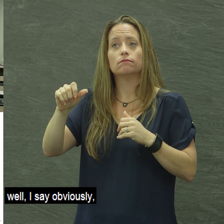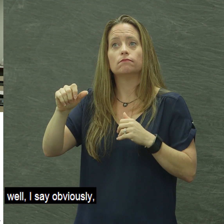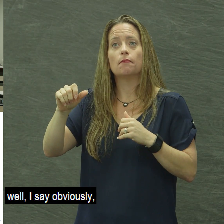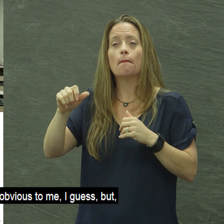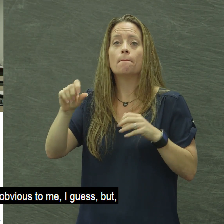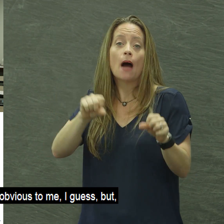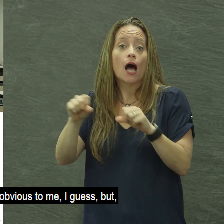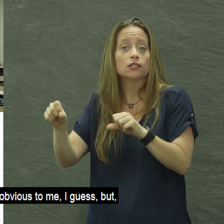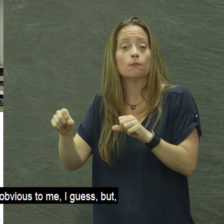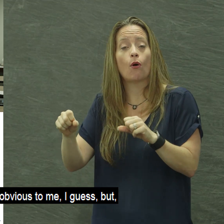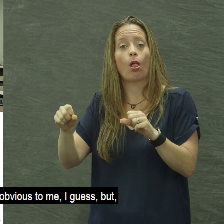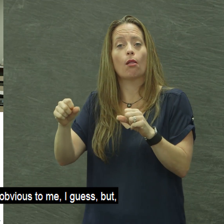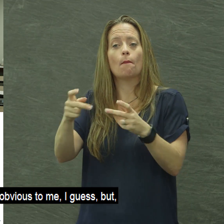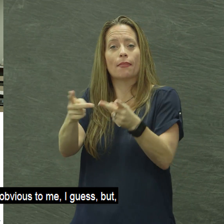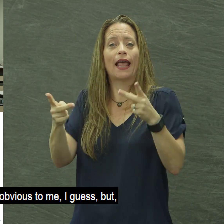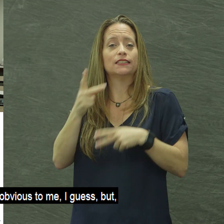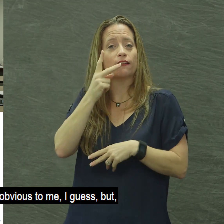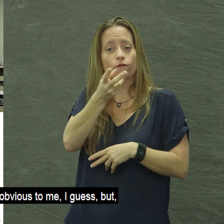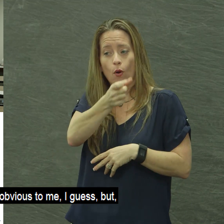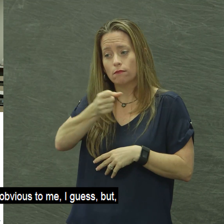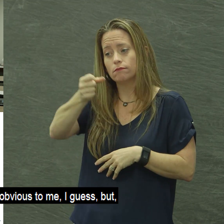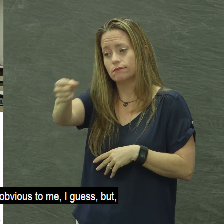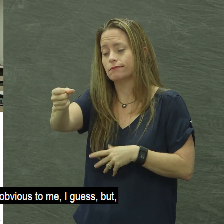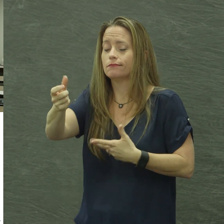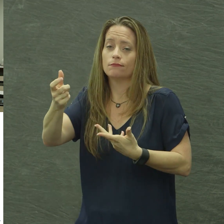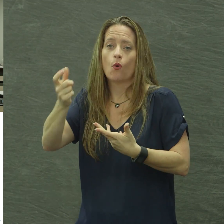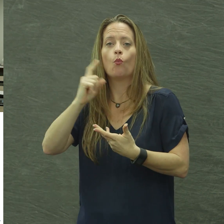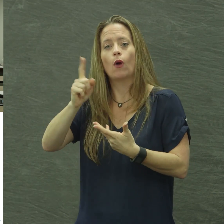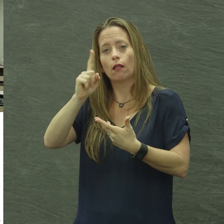say obviously, it's obvious to me, I guess, but